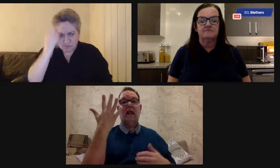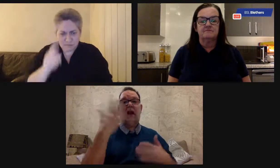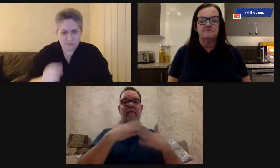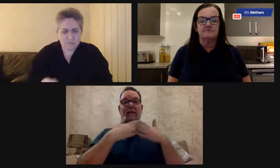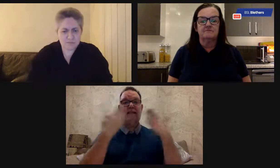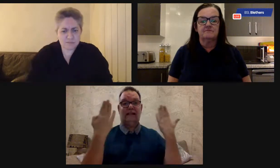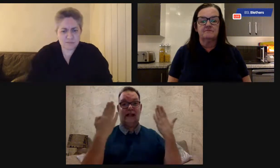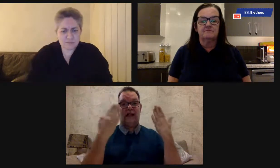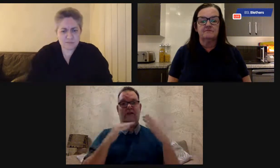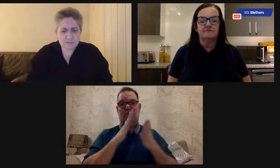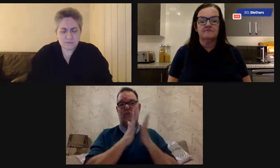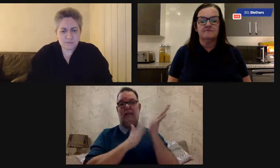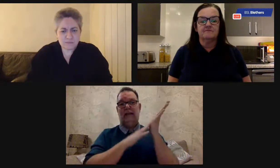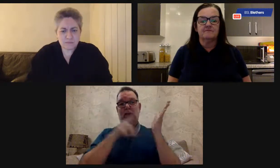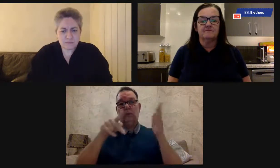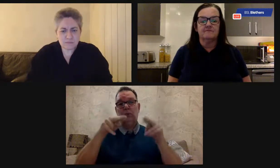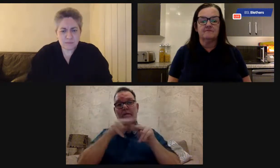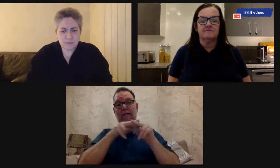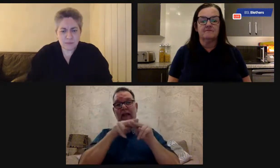do you stay?